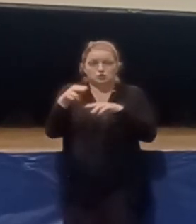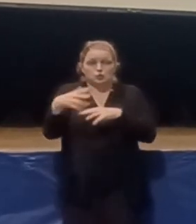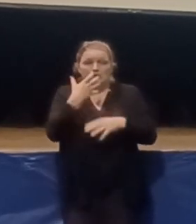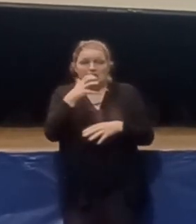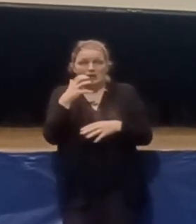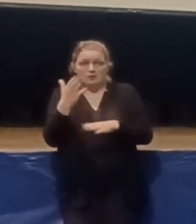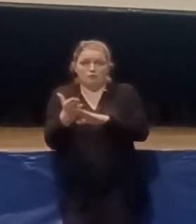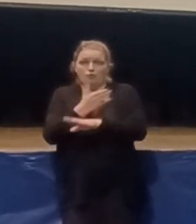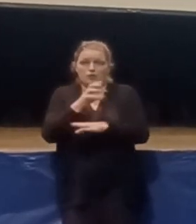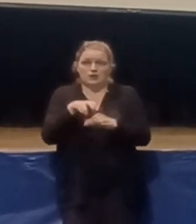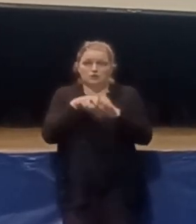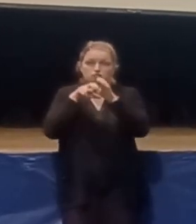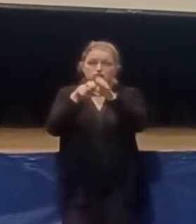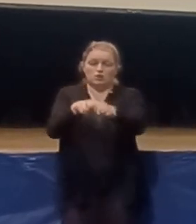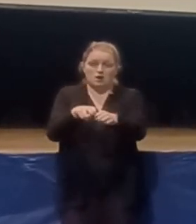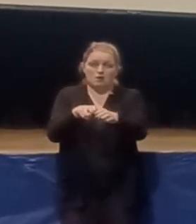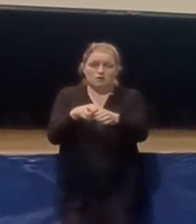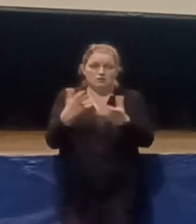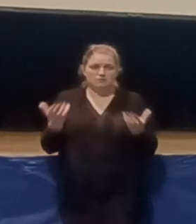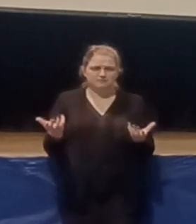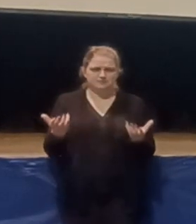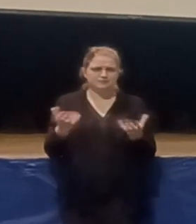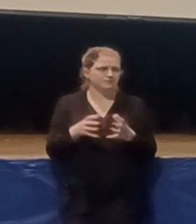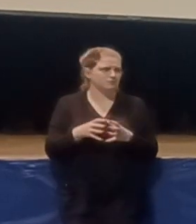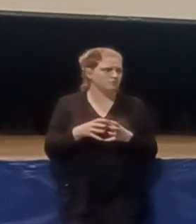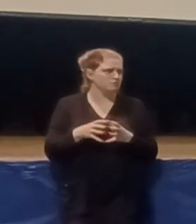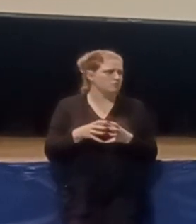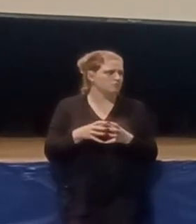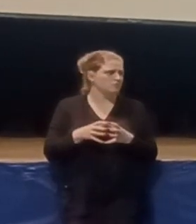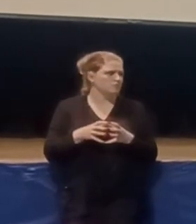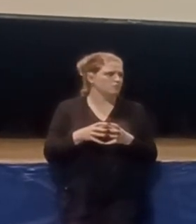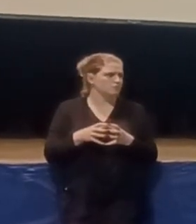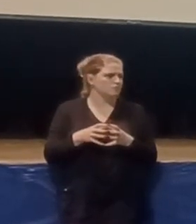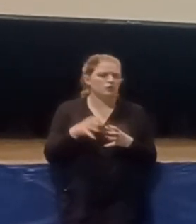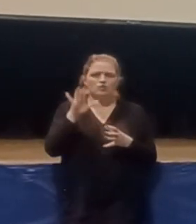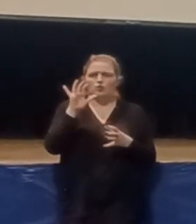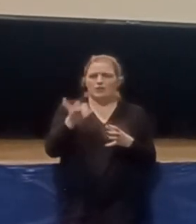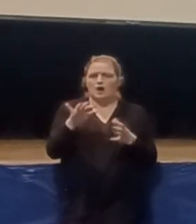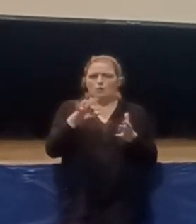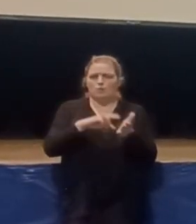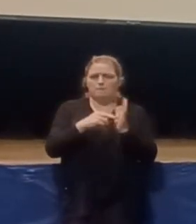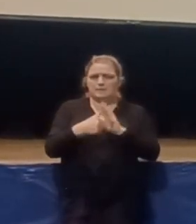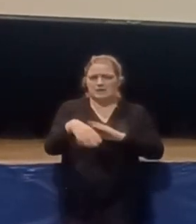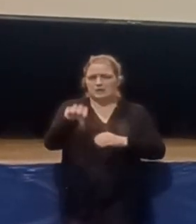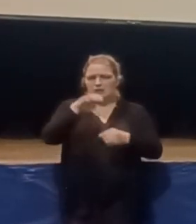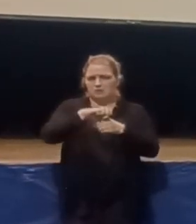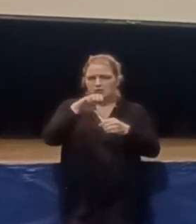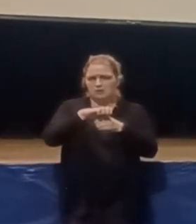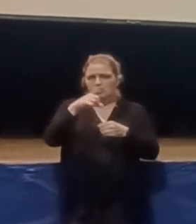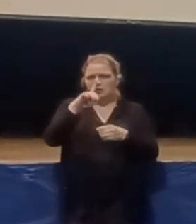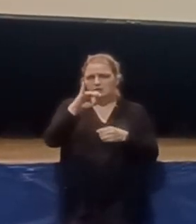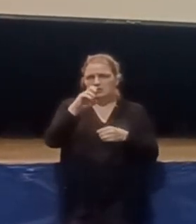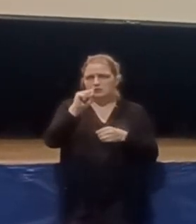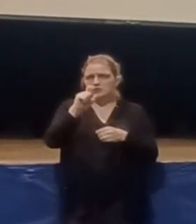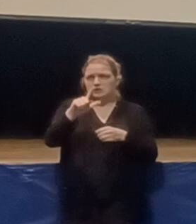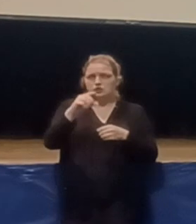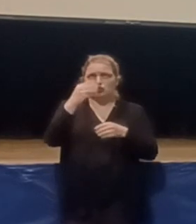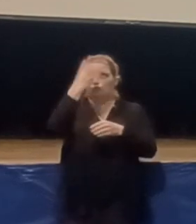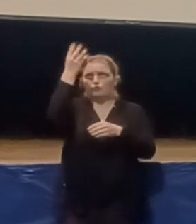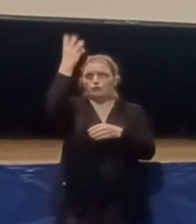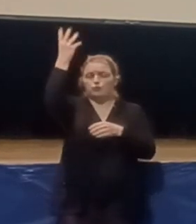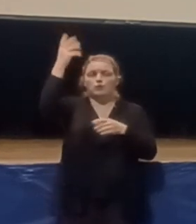before they to heated conditions, before they even leave the site, that there's going to be diesel fumes coming out. And the last piece